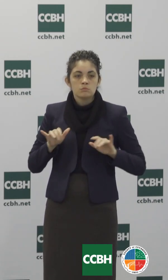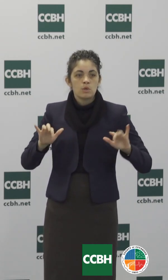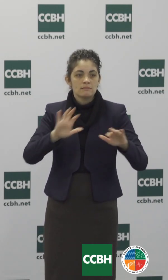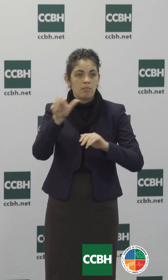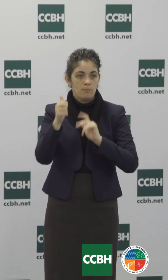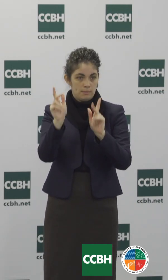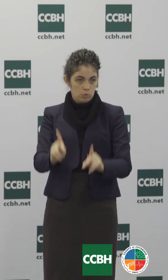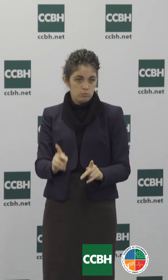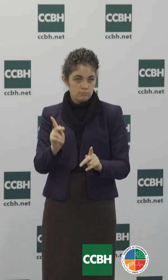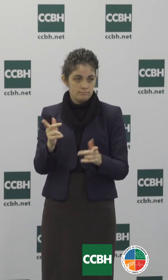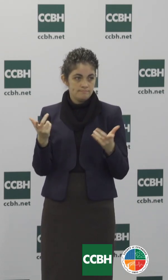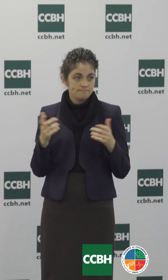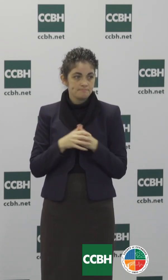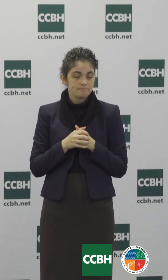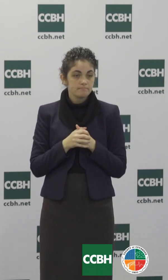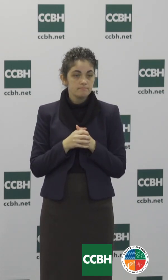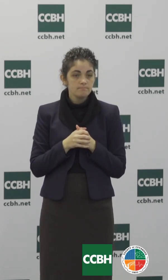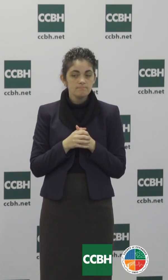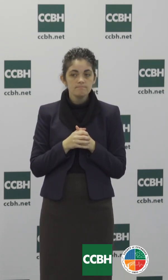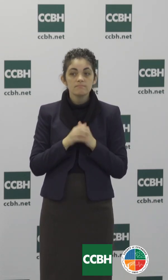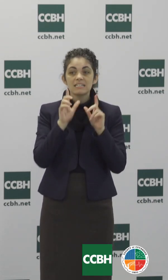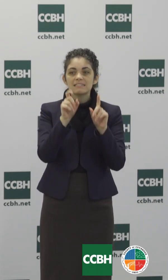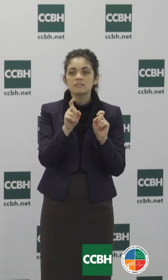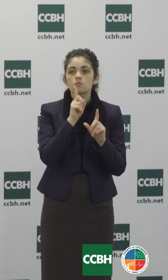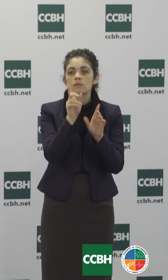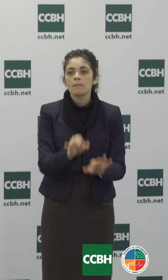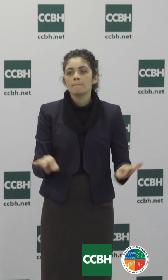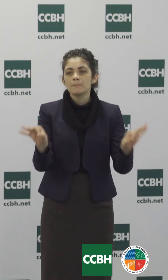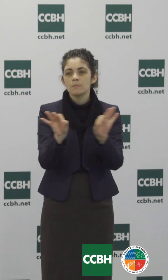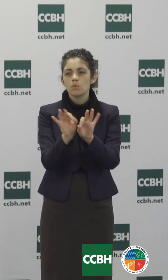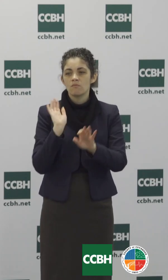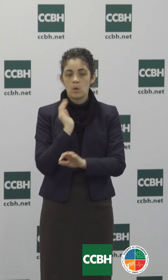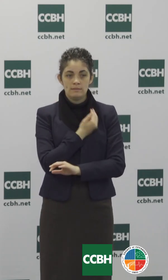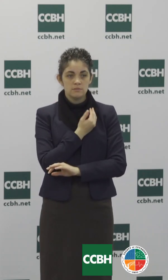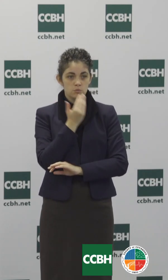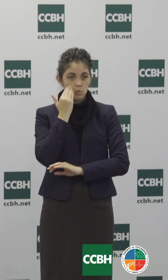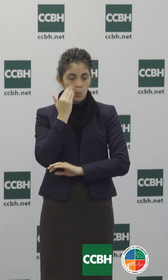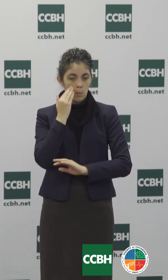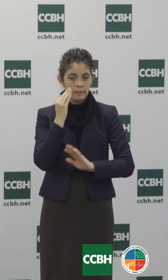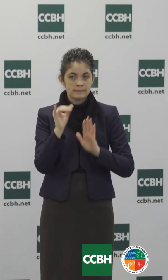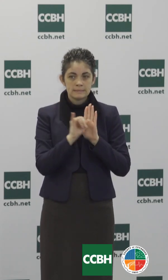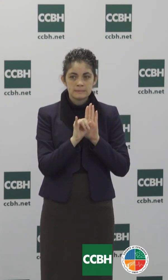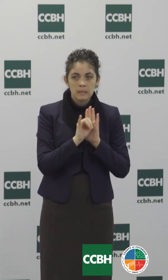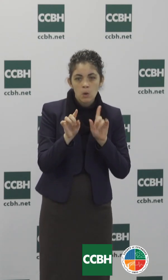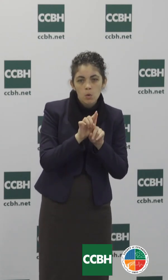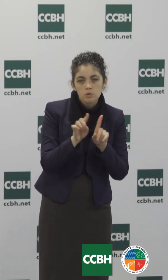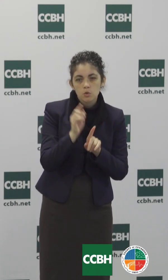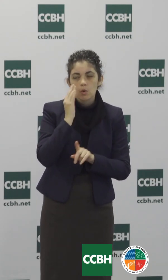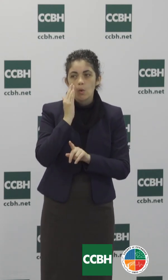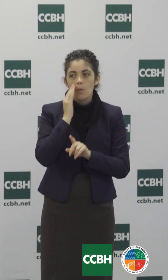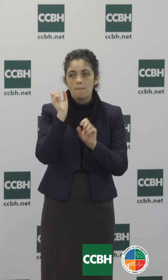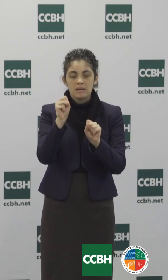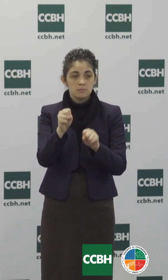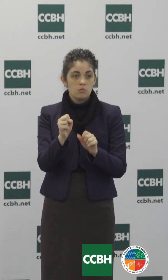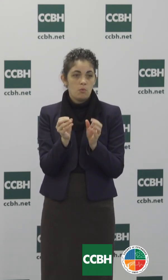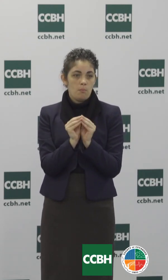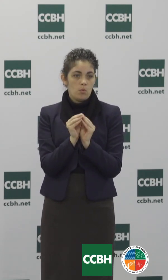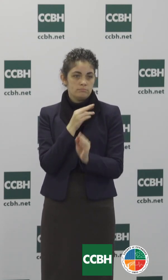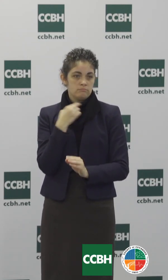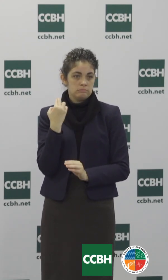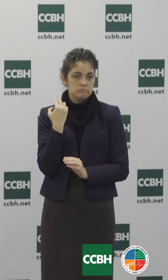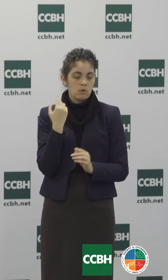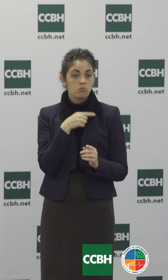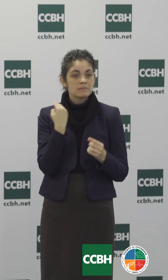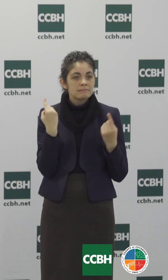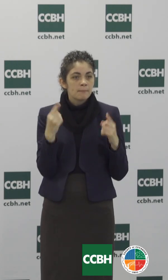that. The testing is critical for us to identify and reduce risk and the potential for more cases.